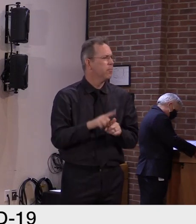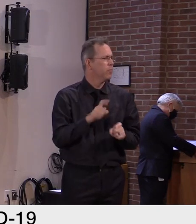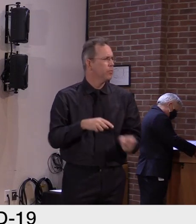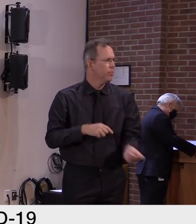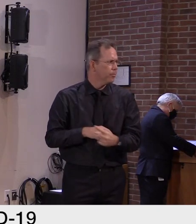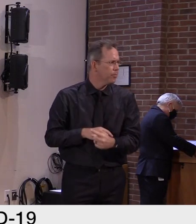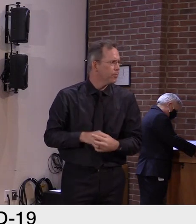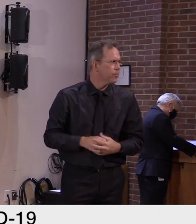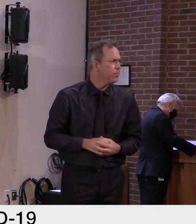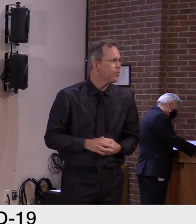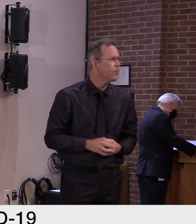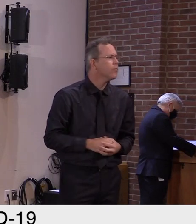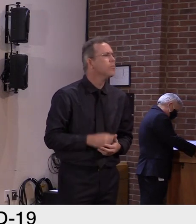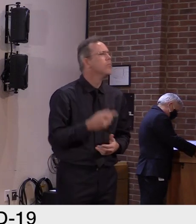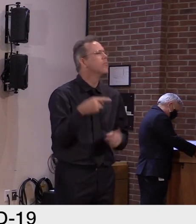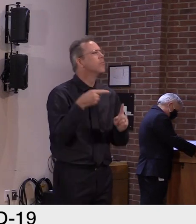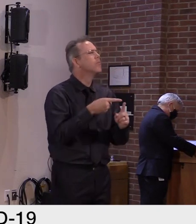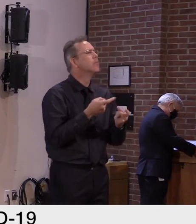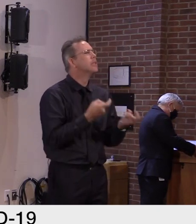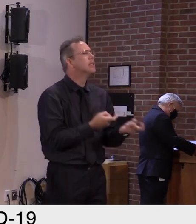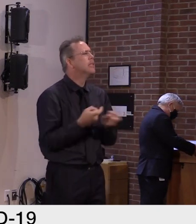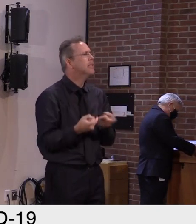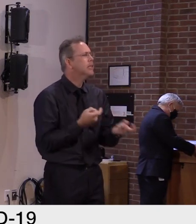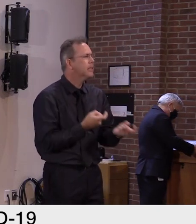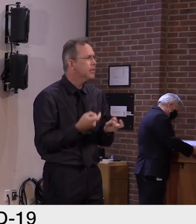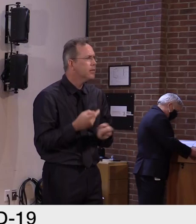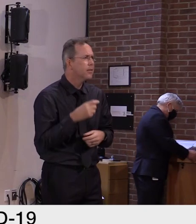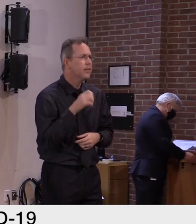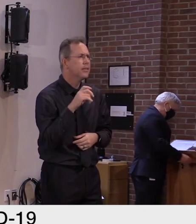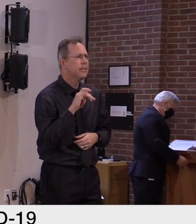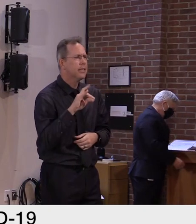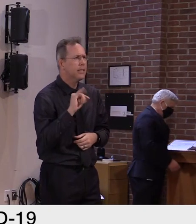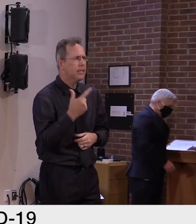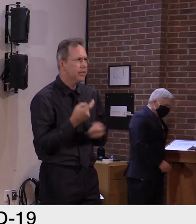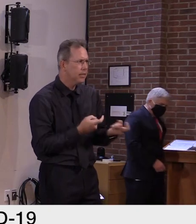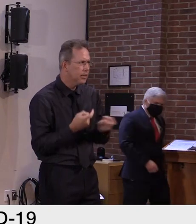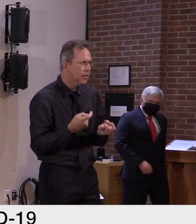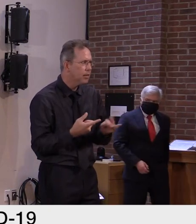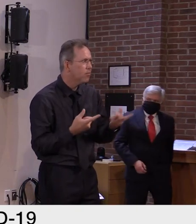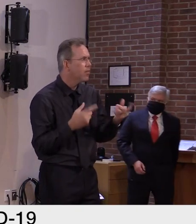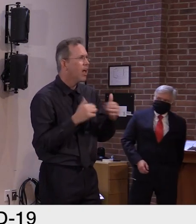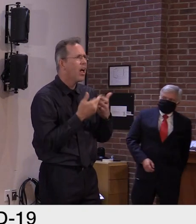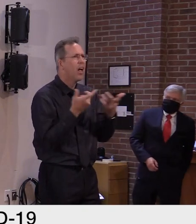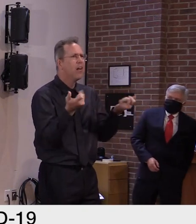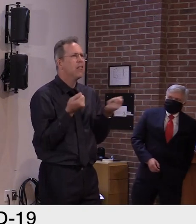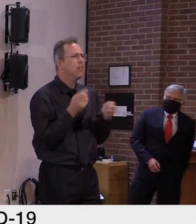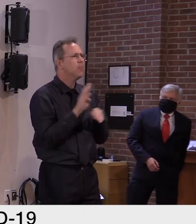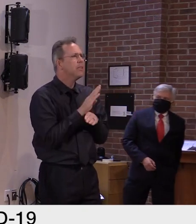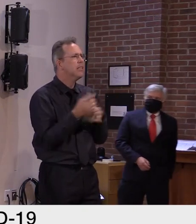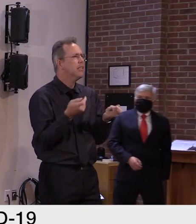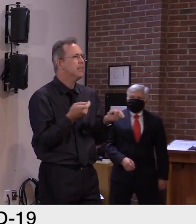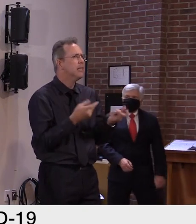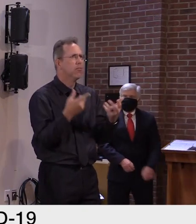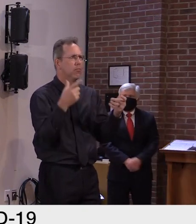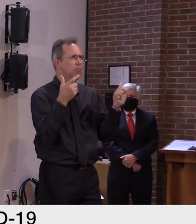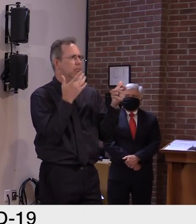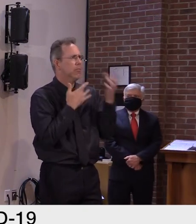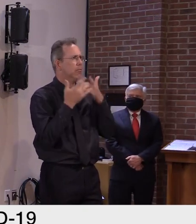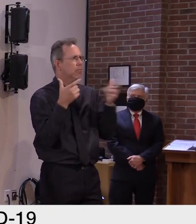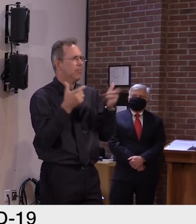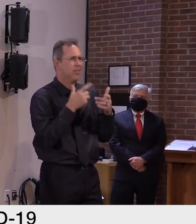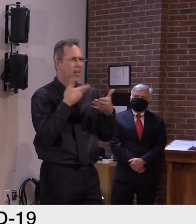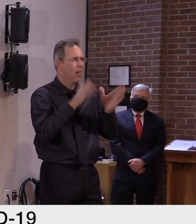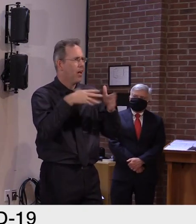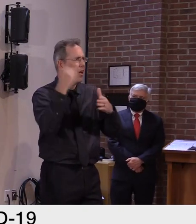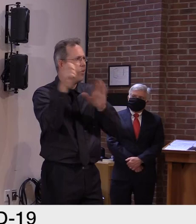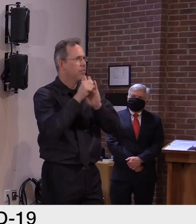any change in the rules for how ski areas operate and attract people from other states? Yeah, well, again, and the travel policy, yeah. The travel policy